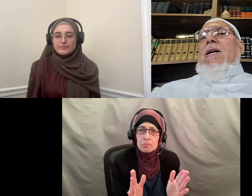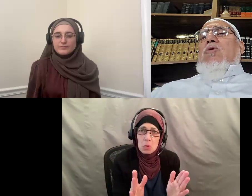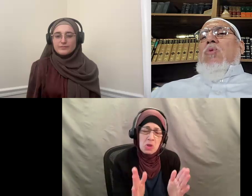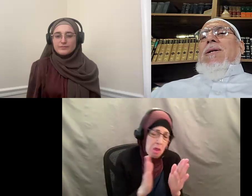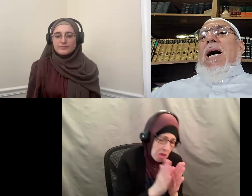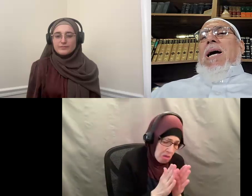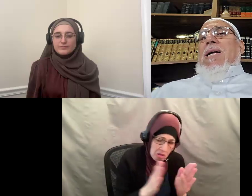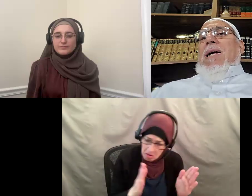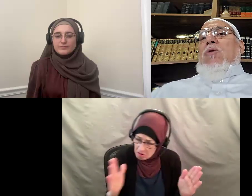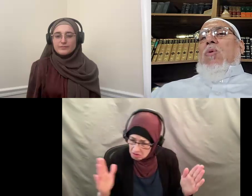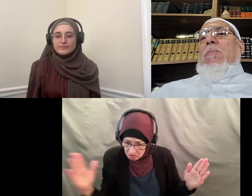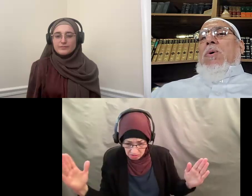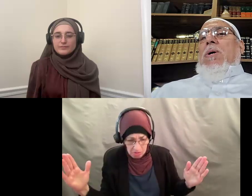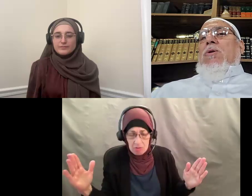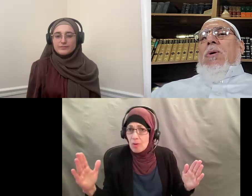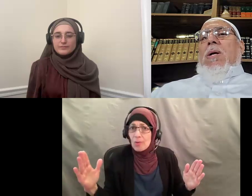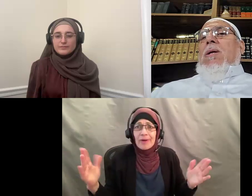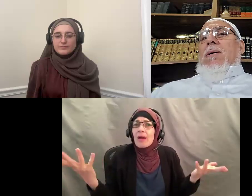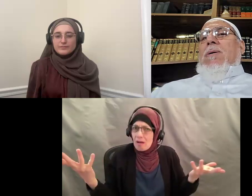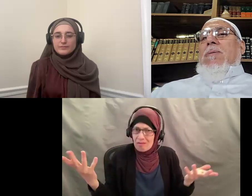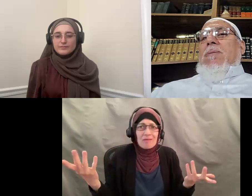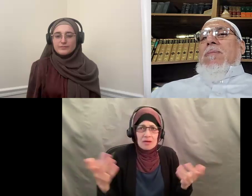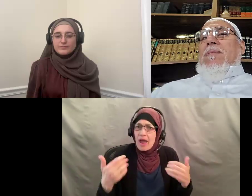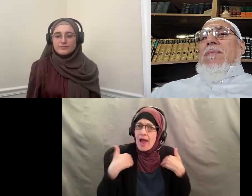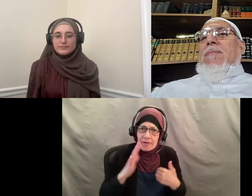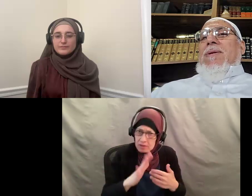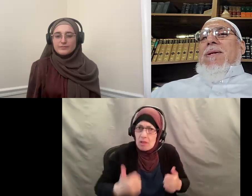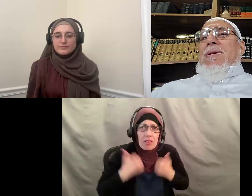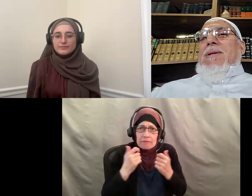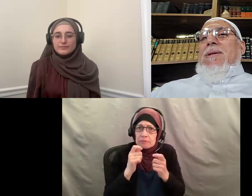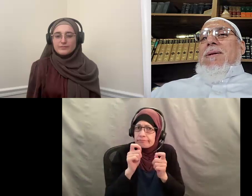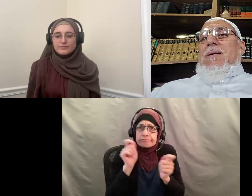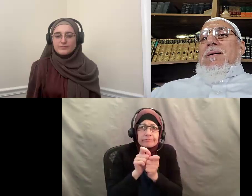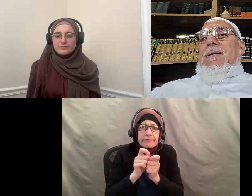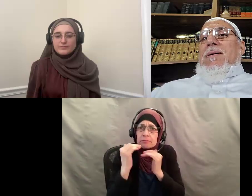and it will die at one point or another.